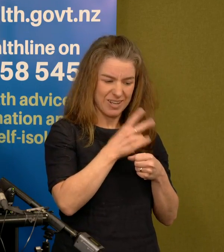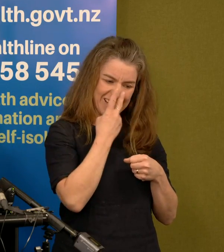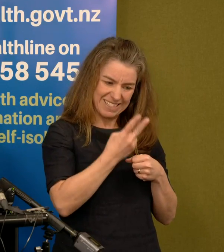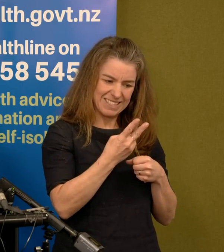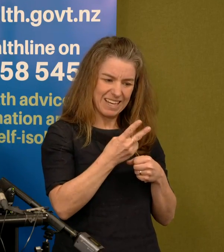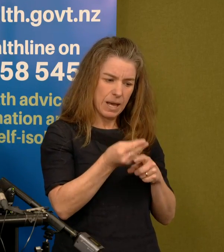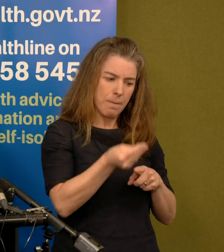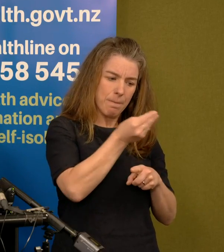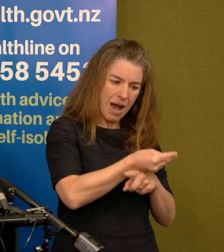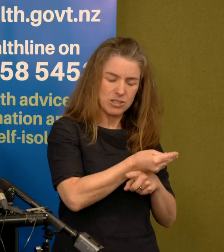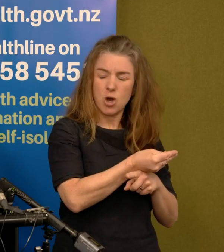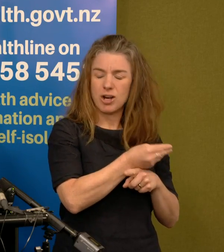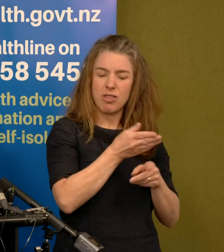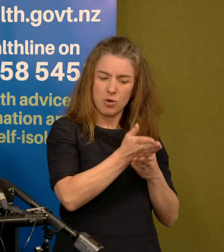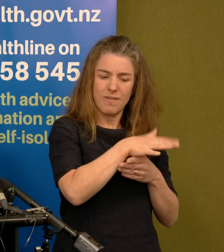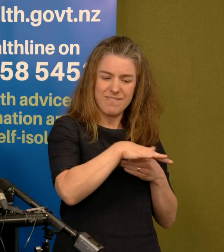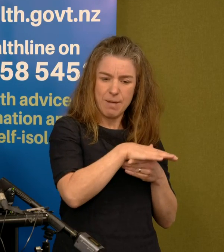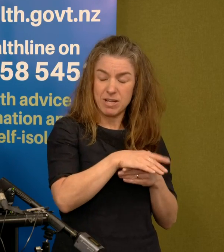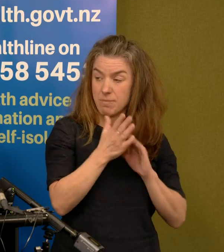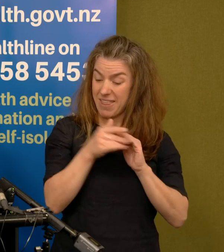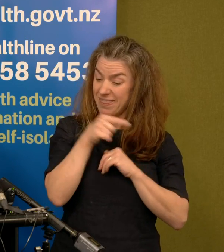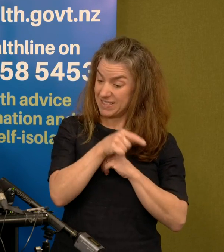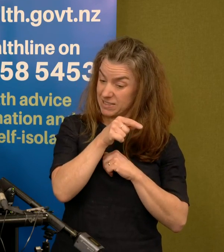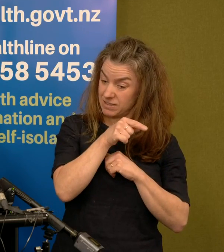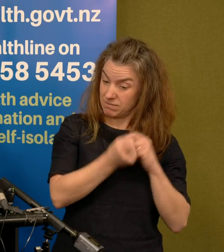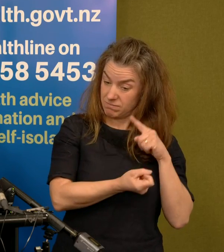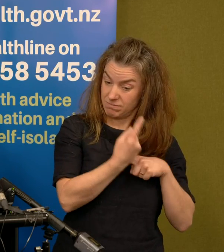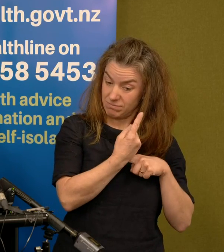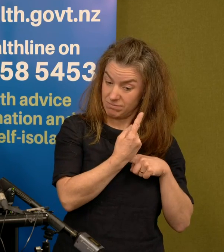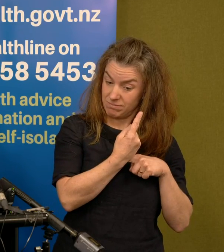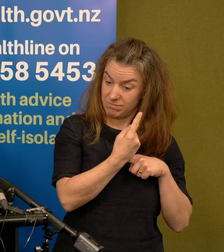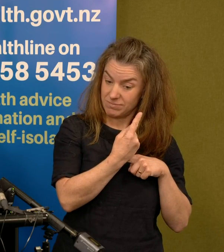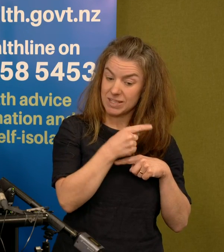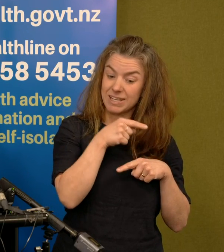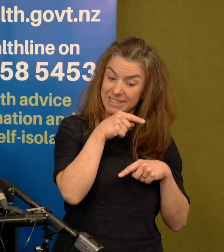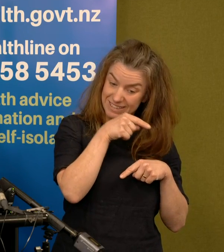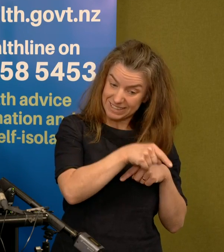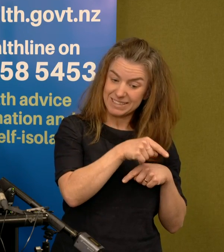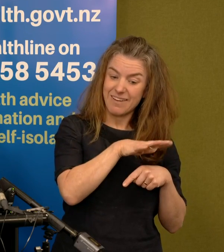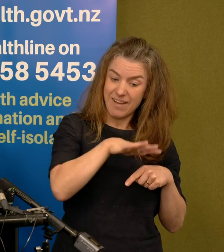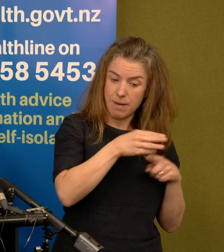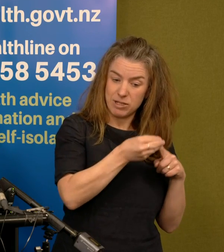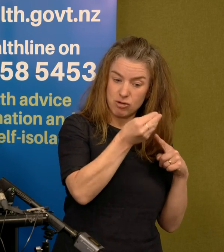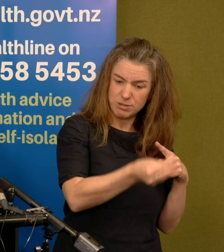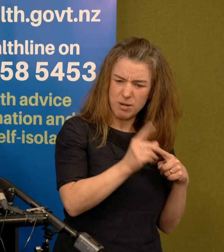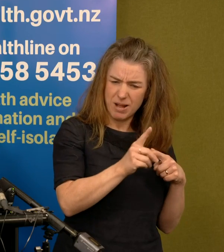person-to-person transmission inside New Zealand. So this case is a family transmission, but if we look at what dates they came in, this is coming in like